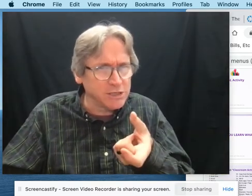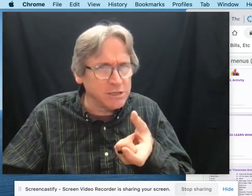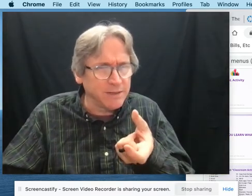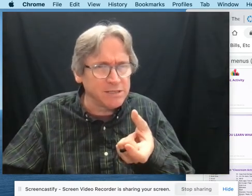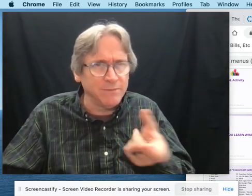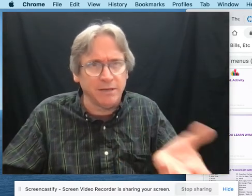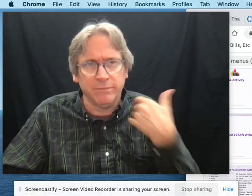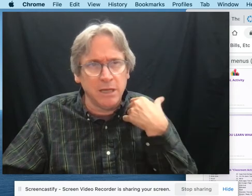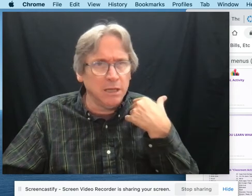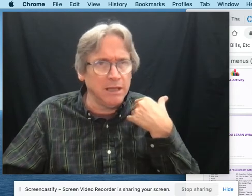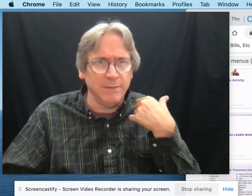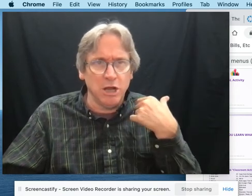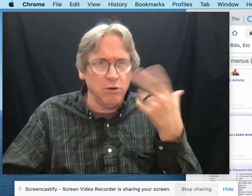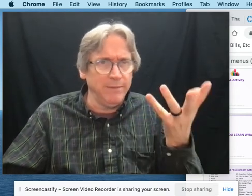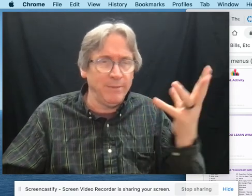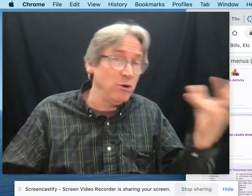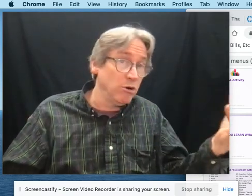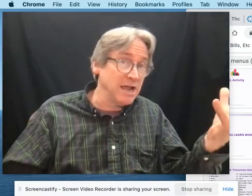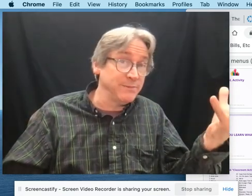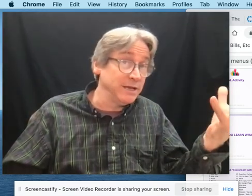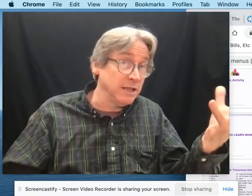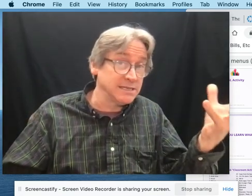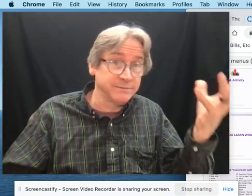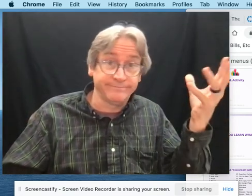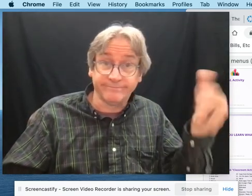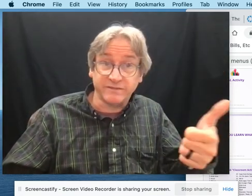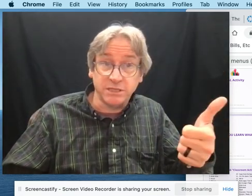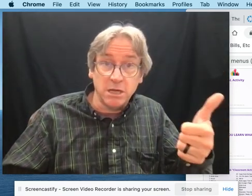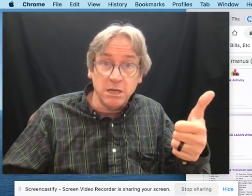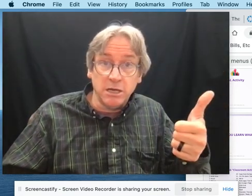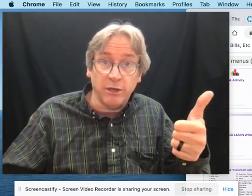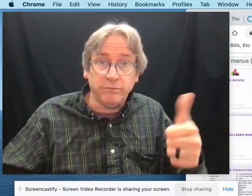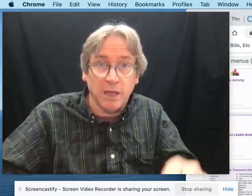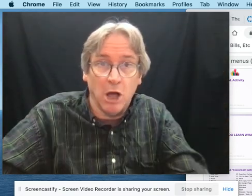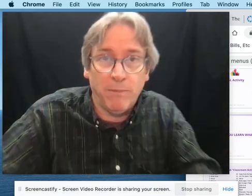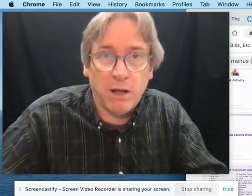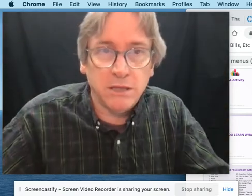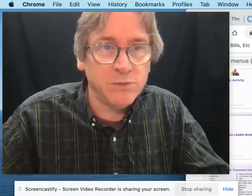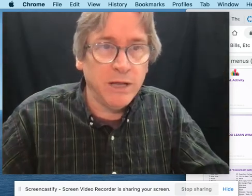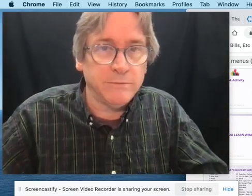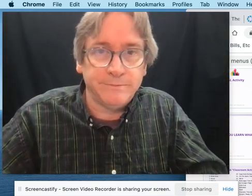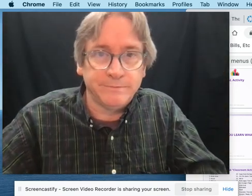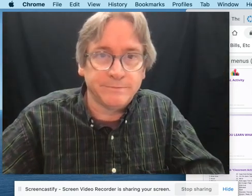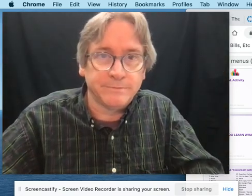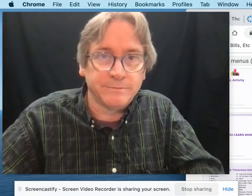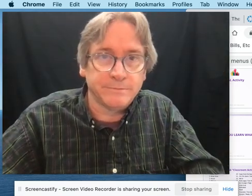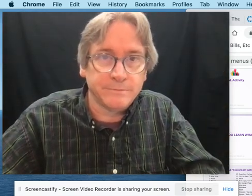any questions about something, let me know, email me, or ask me in class. Cool. Hope all is well.